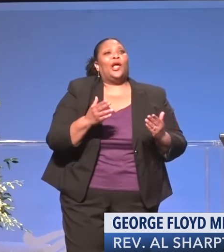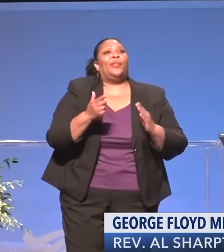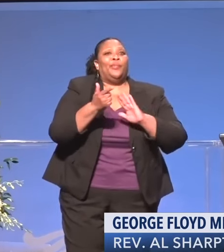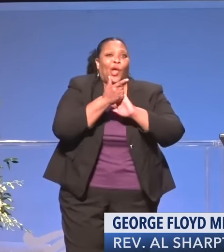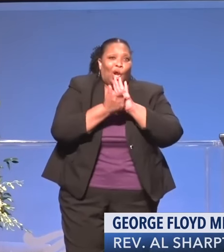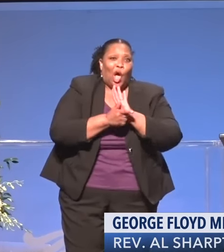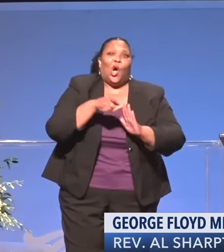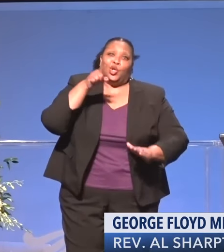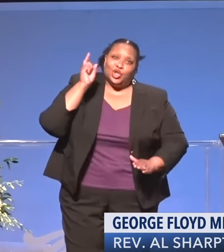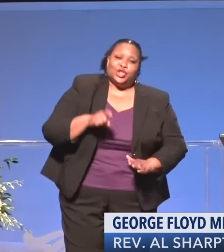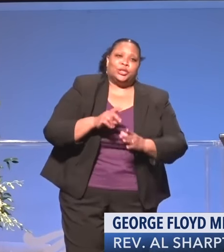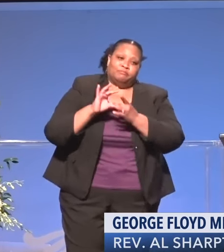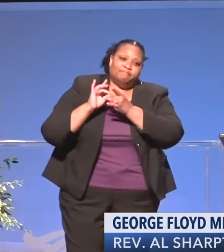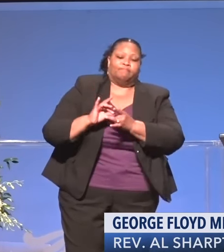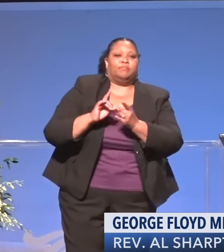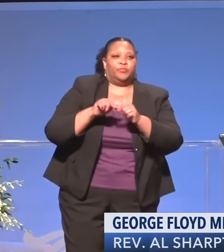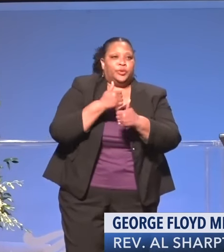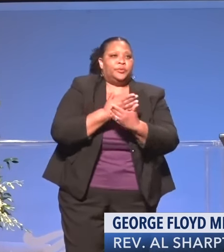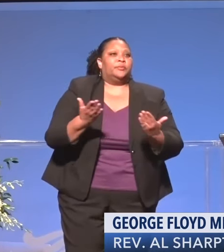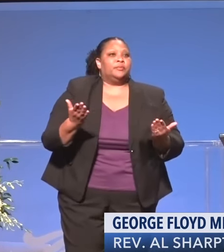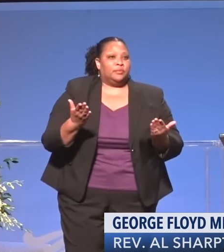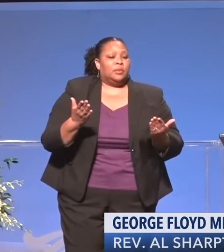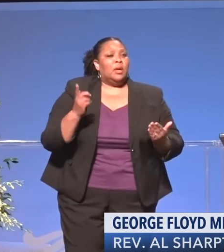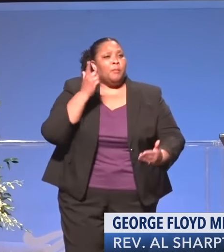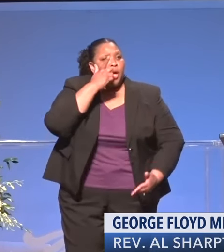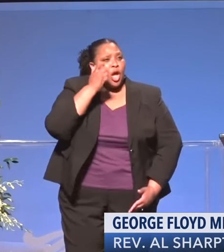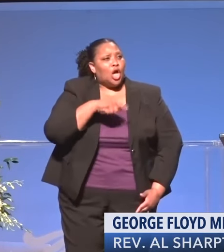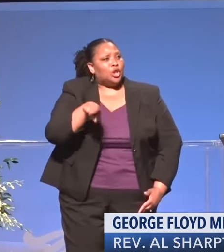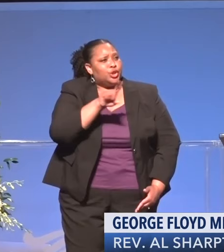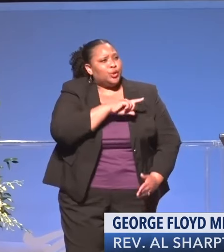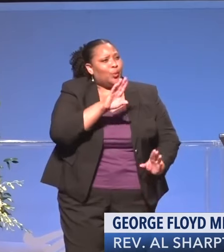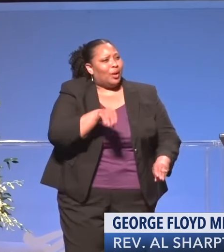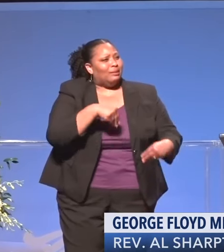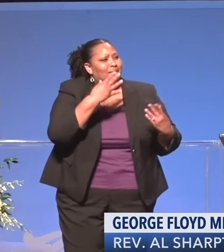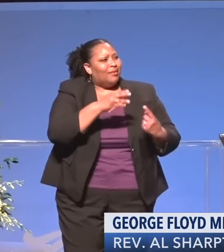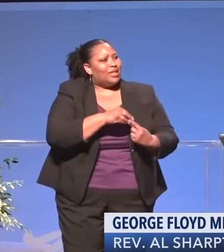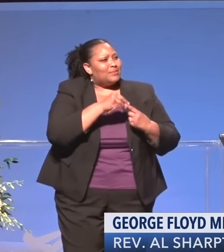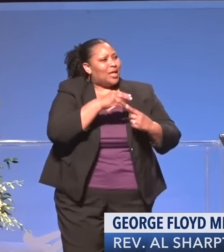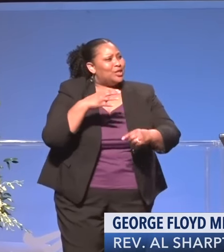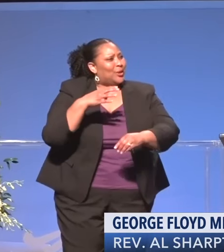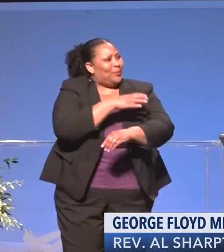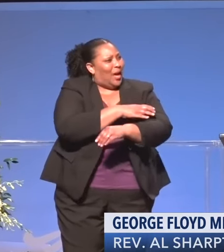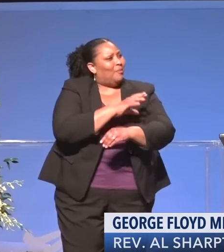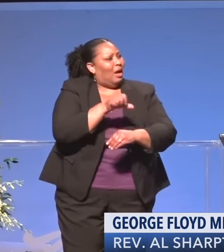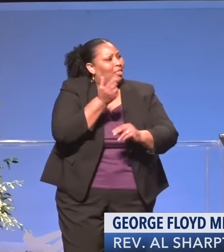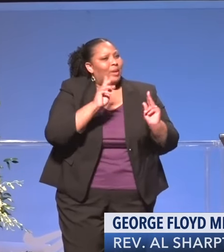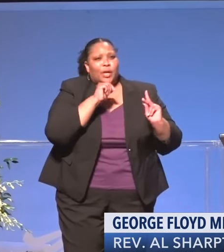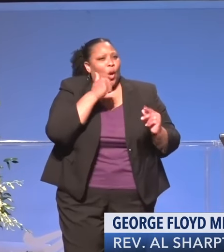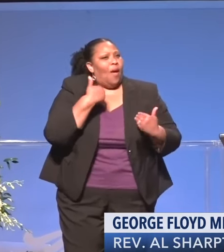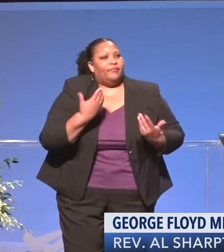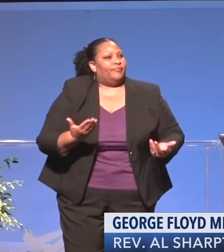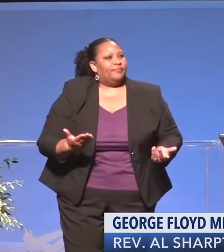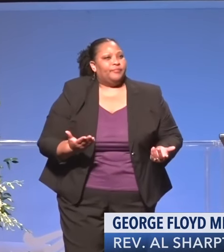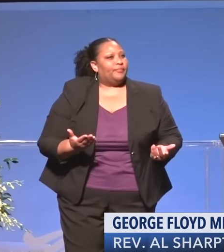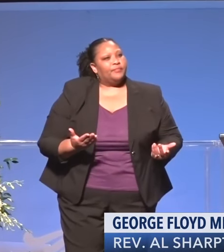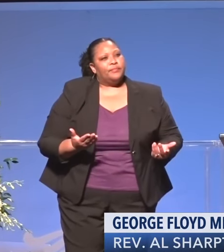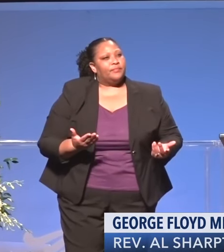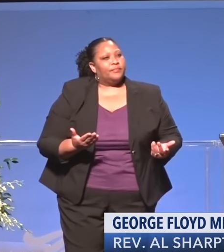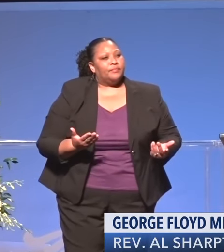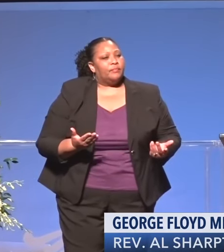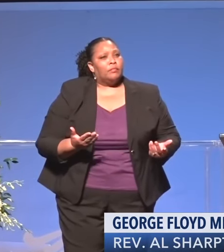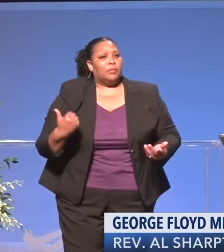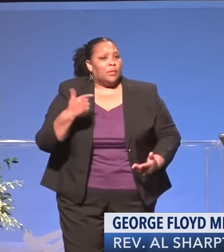especially apply to you because you're giving special powers that others don't have.